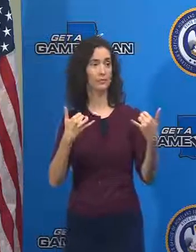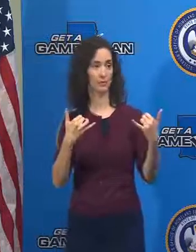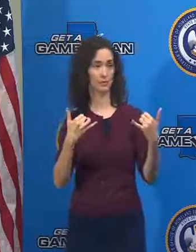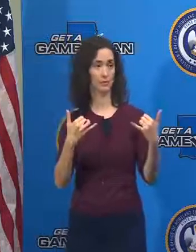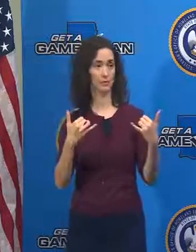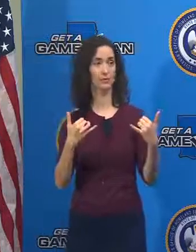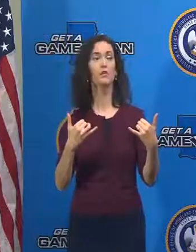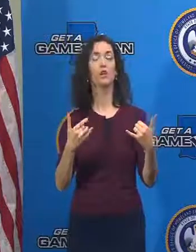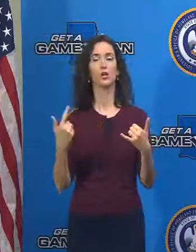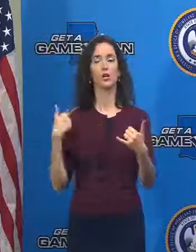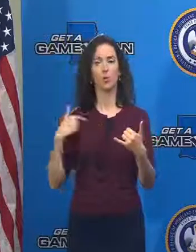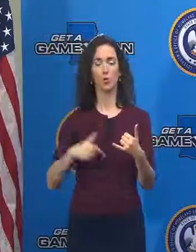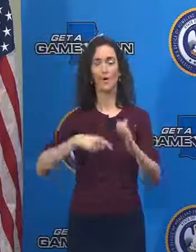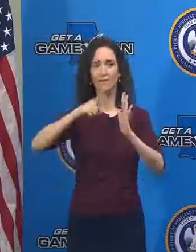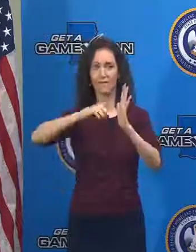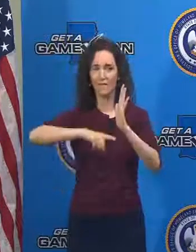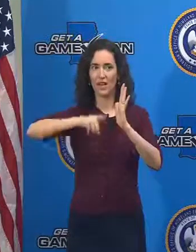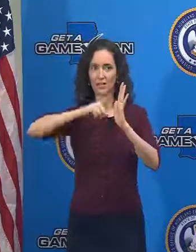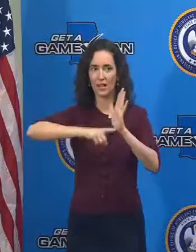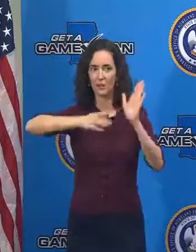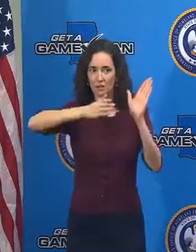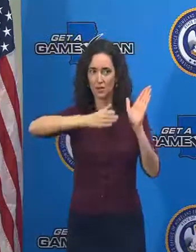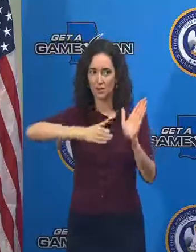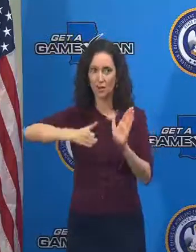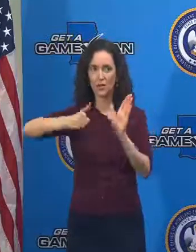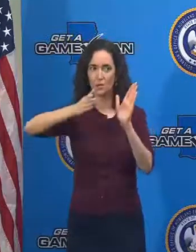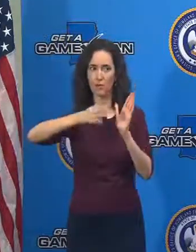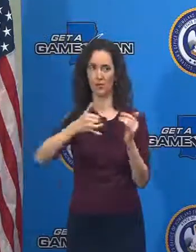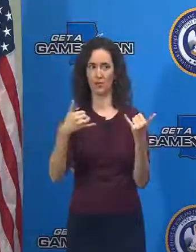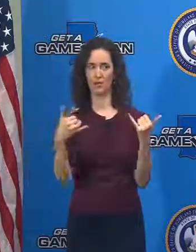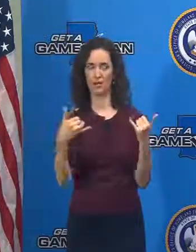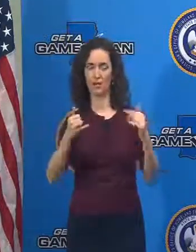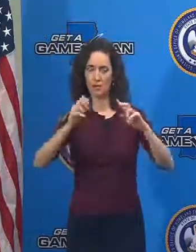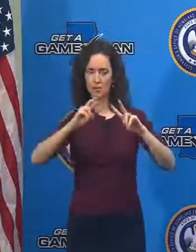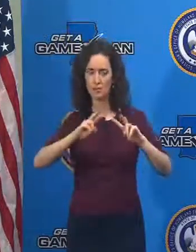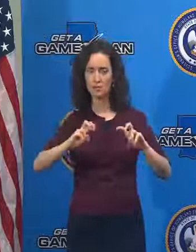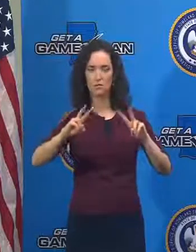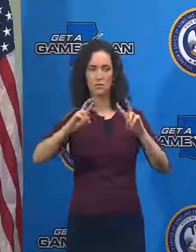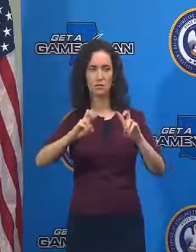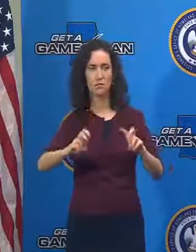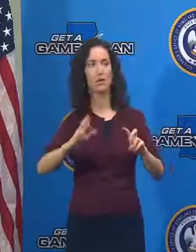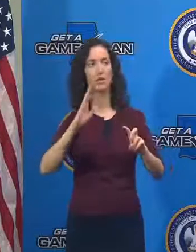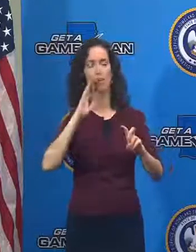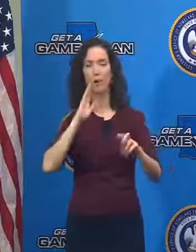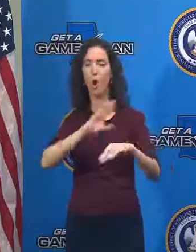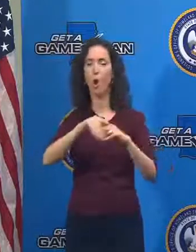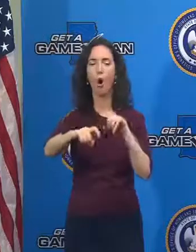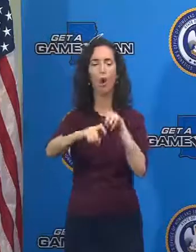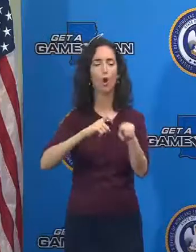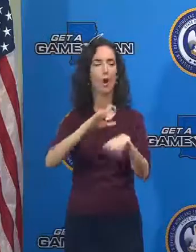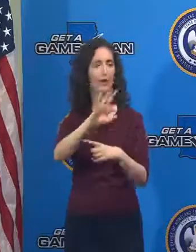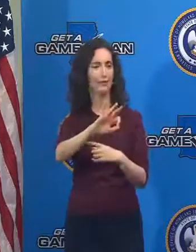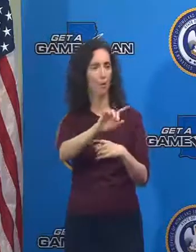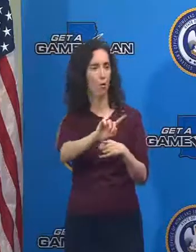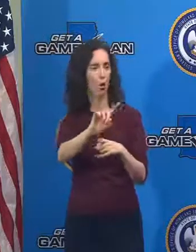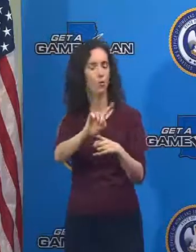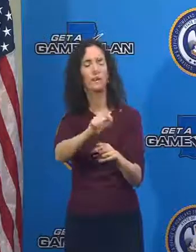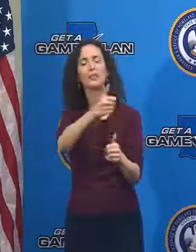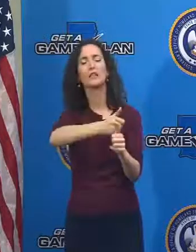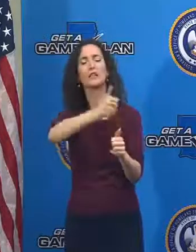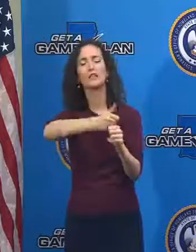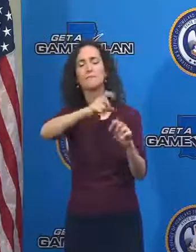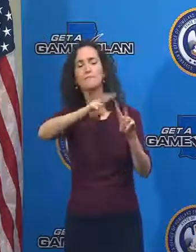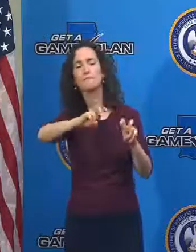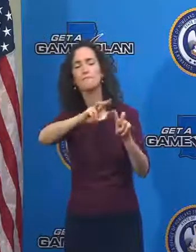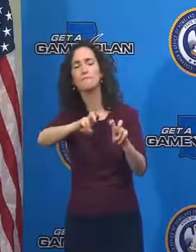very deliberative investigation is now going to be looking at all of the 911 calls that you mentioned and whatnot that